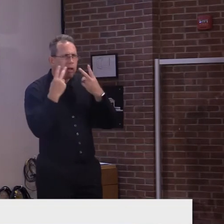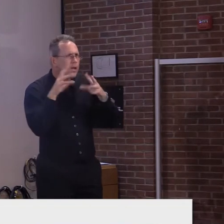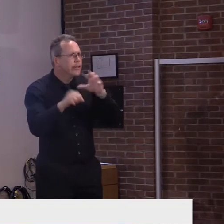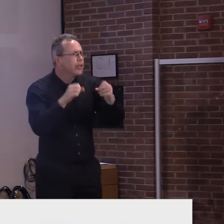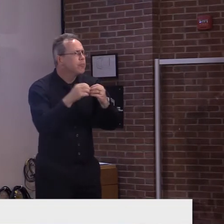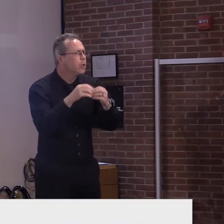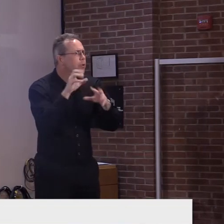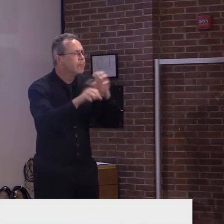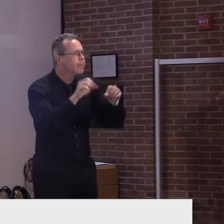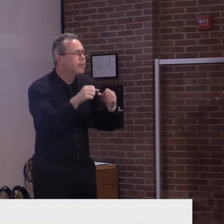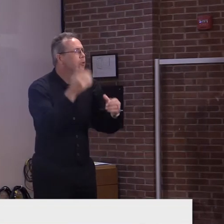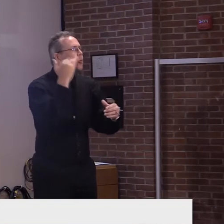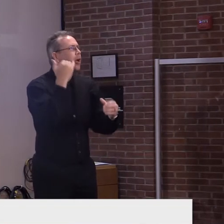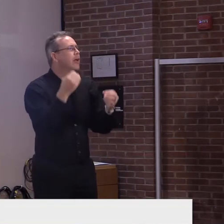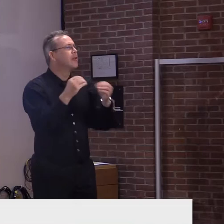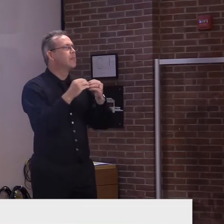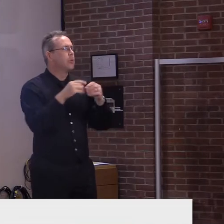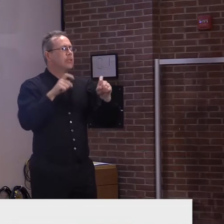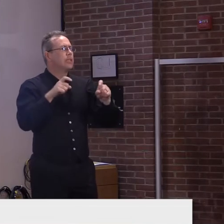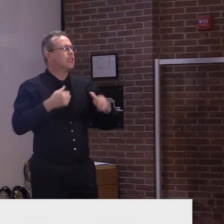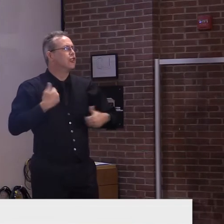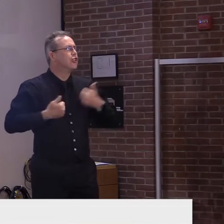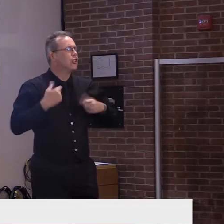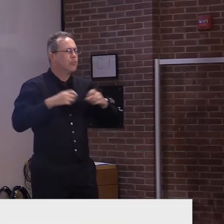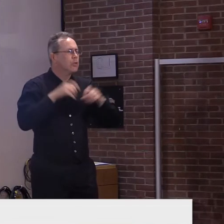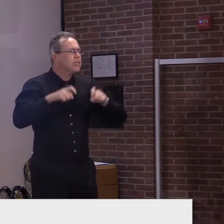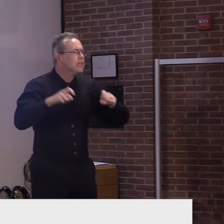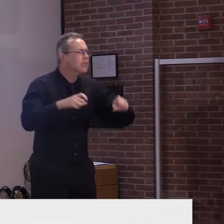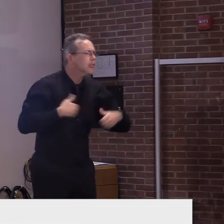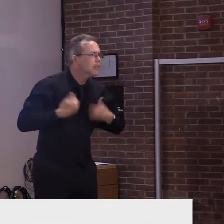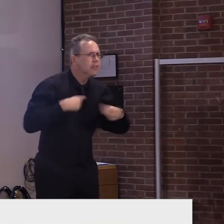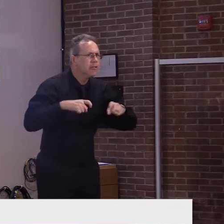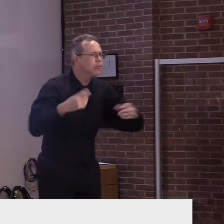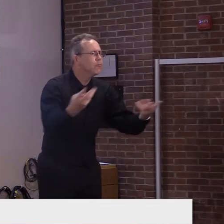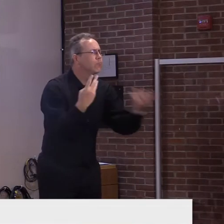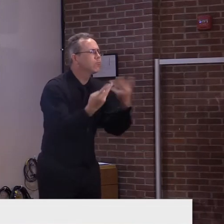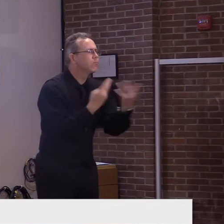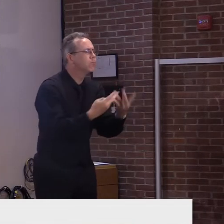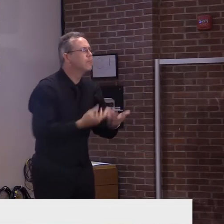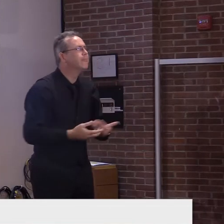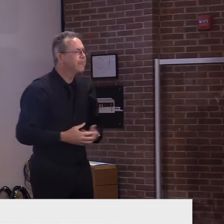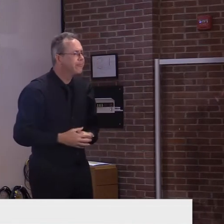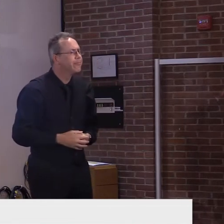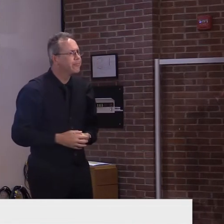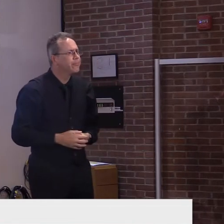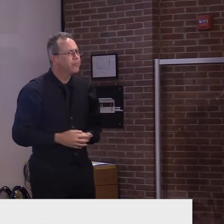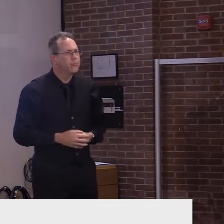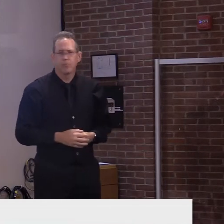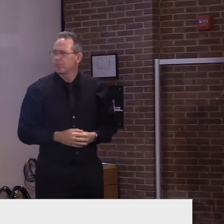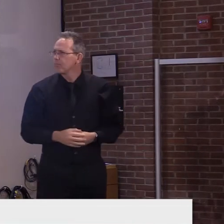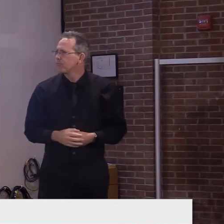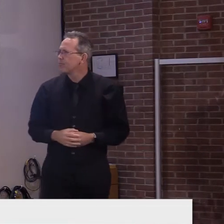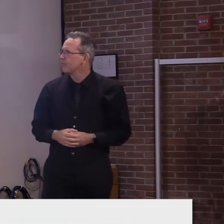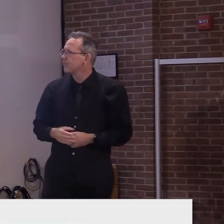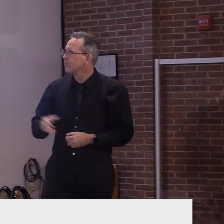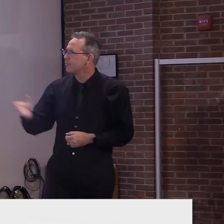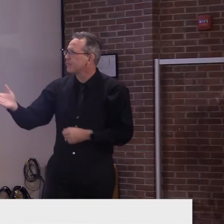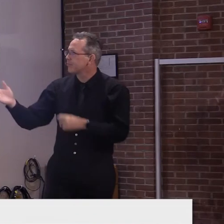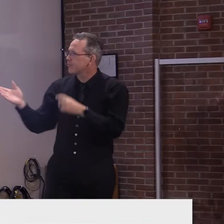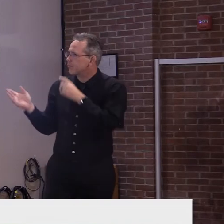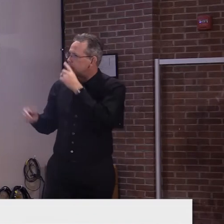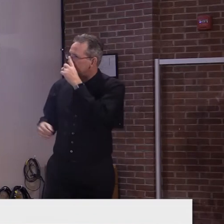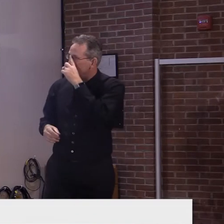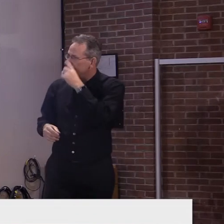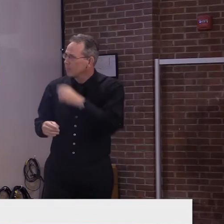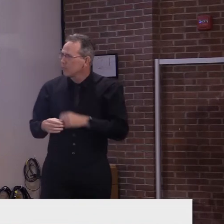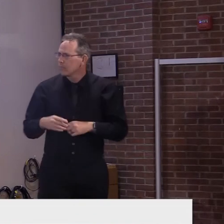mind when we're looking at our rate of growth over the last week or so. And that increase in testing has meant that our positivity rate